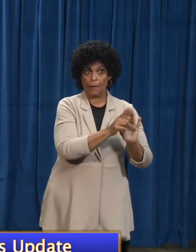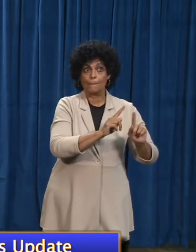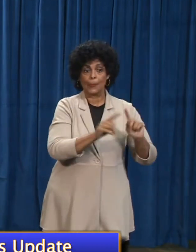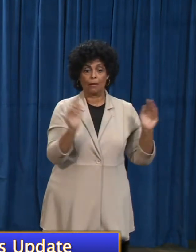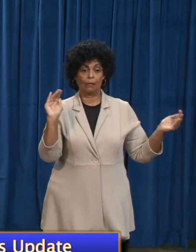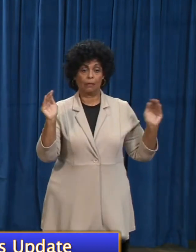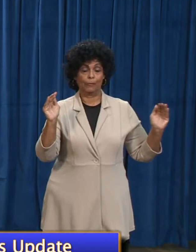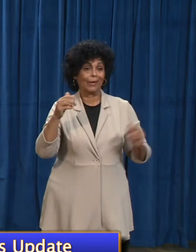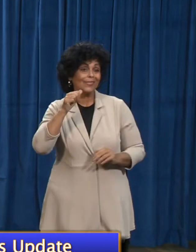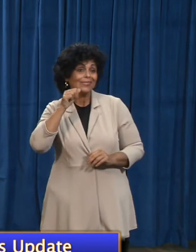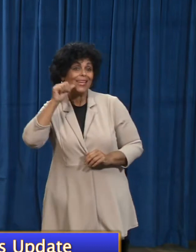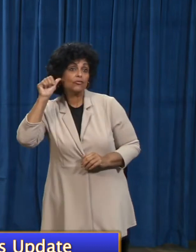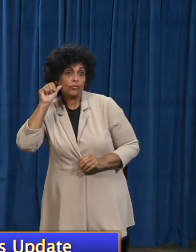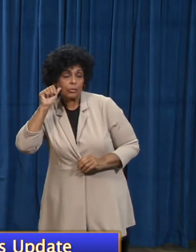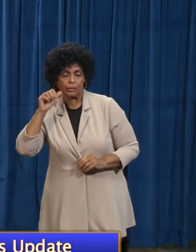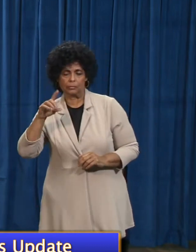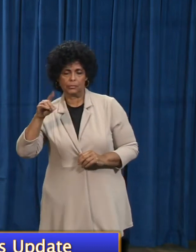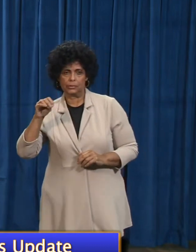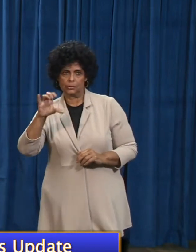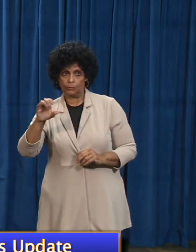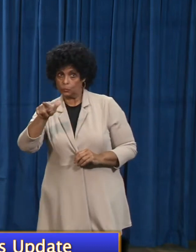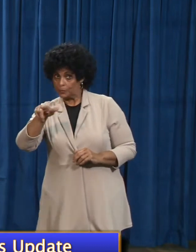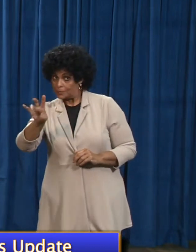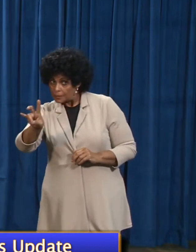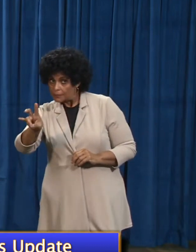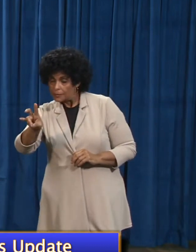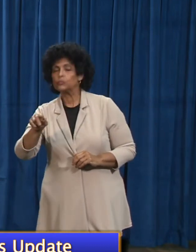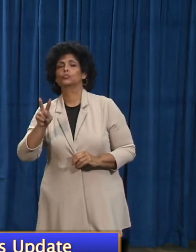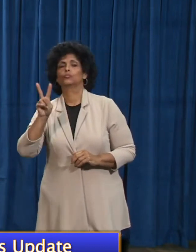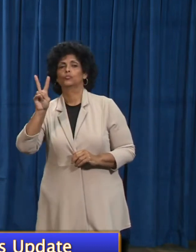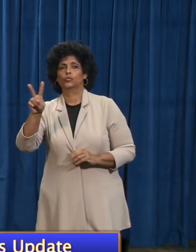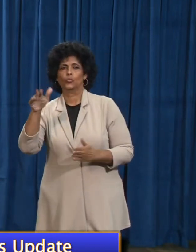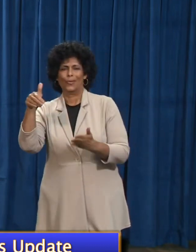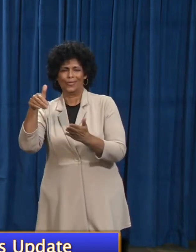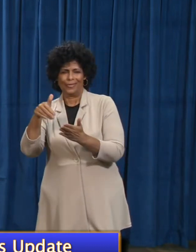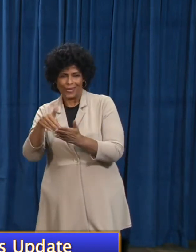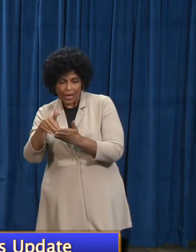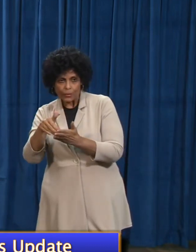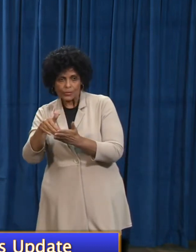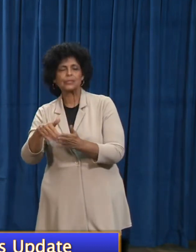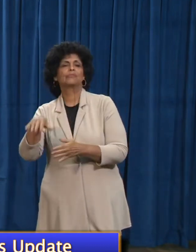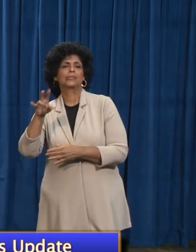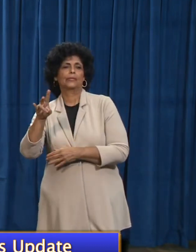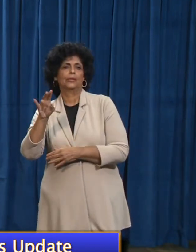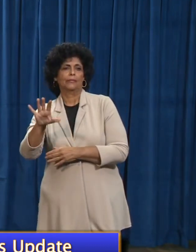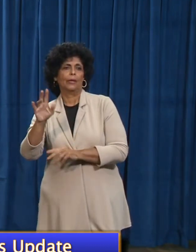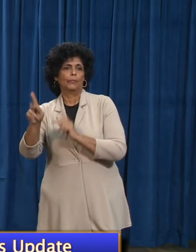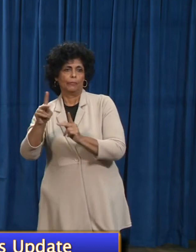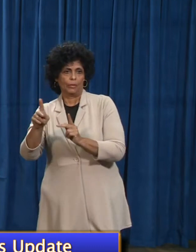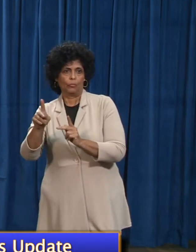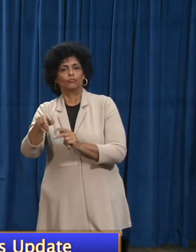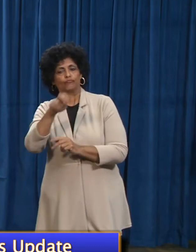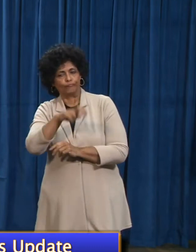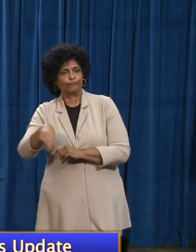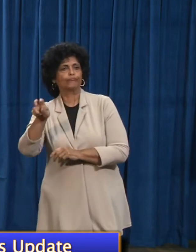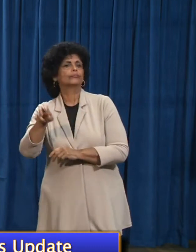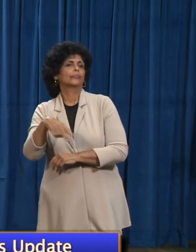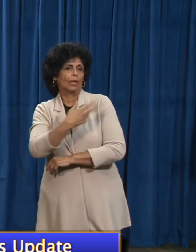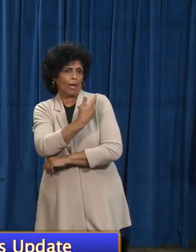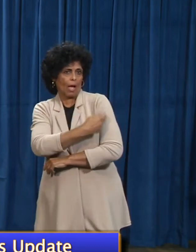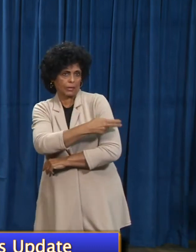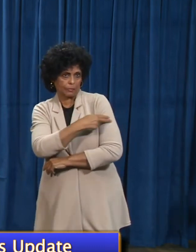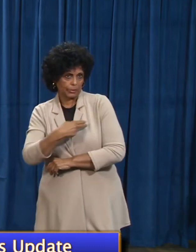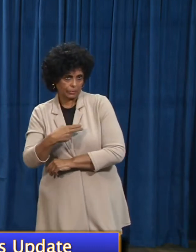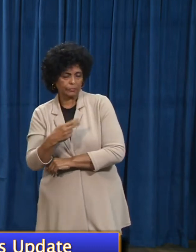Yesterday, on December the 27th, there were 2,075 Floridians hospitalized,